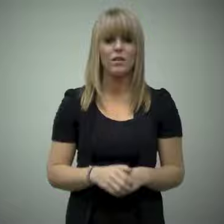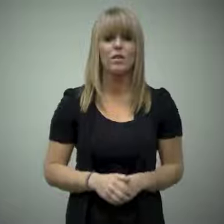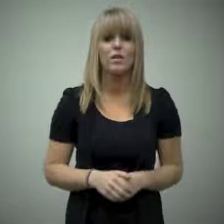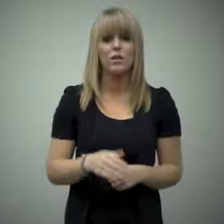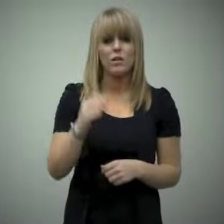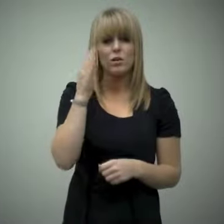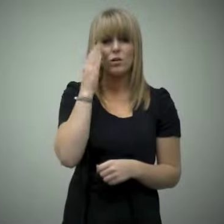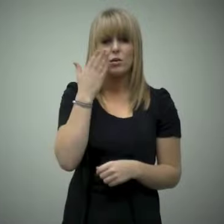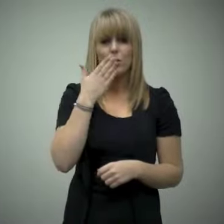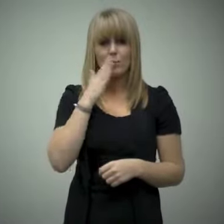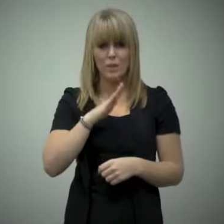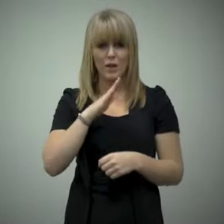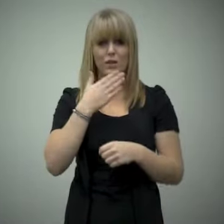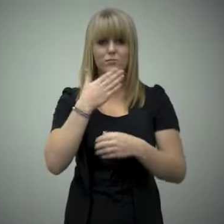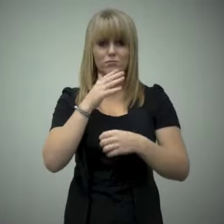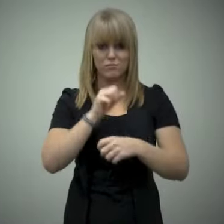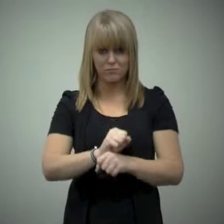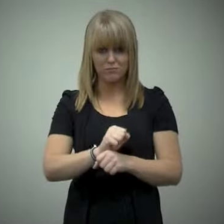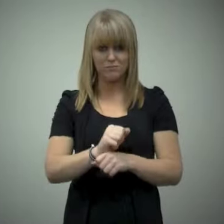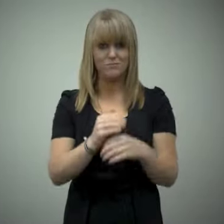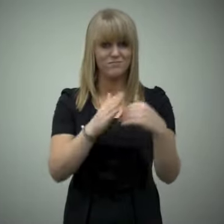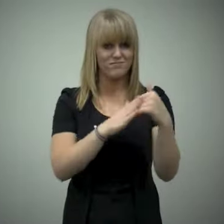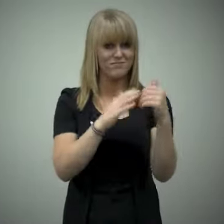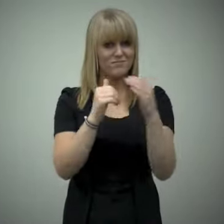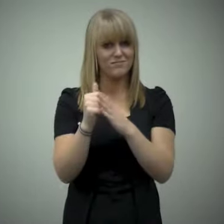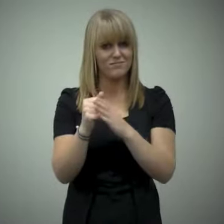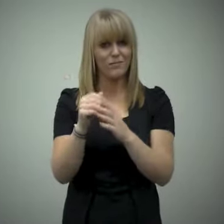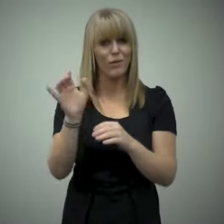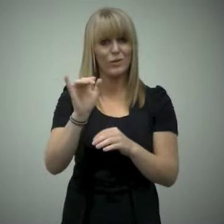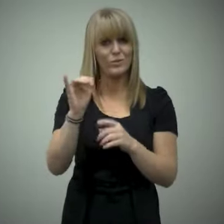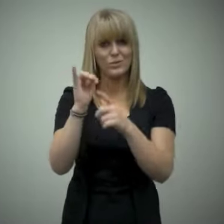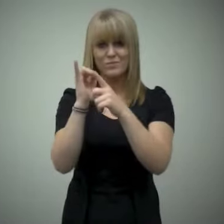Double jointedness and/or cracking your knuckles.